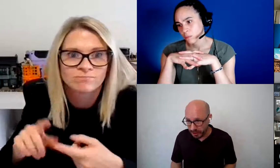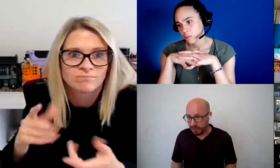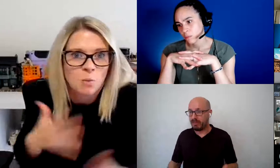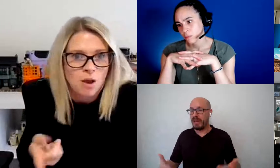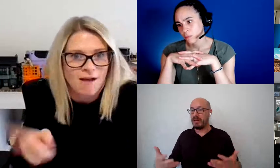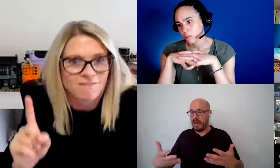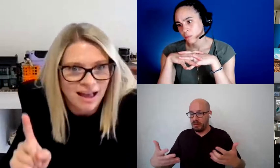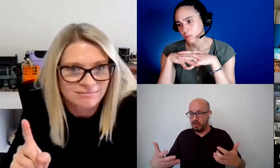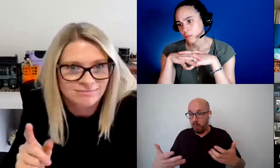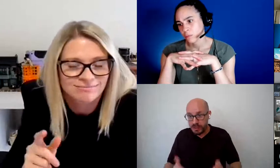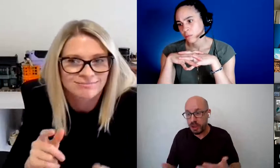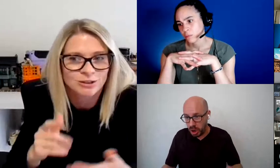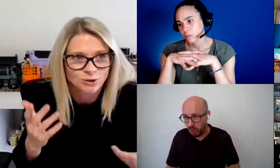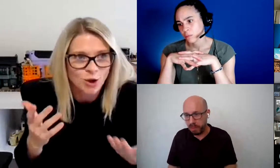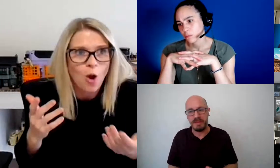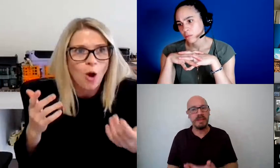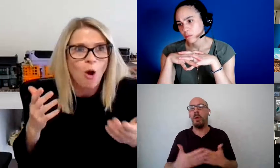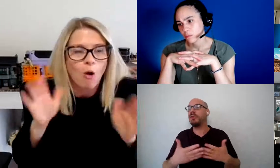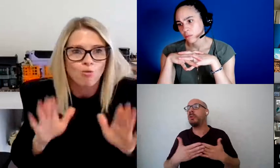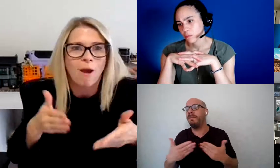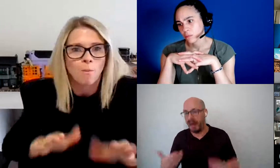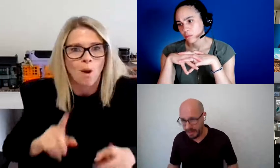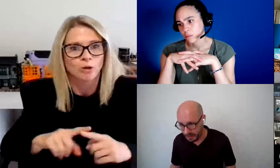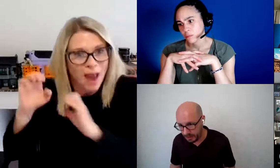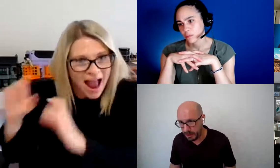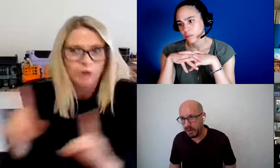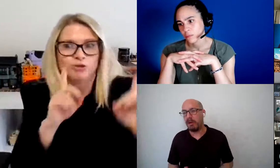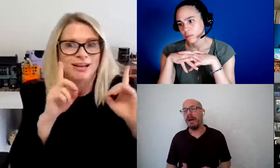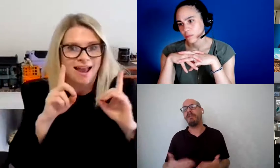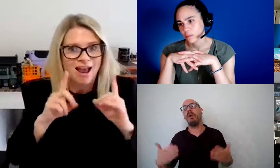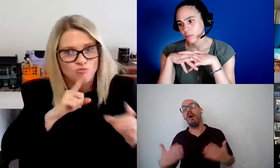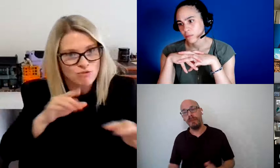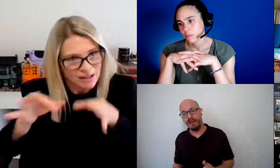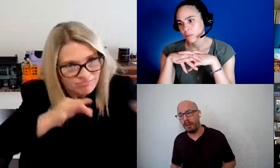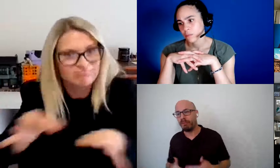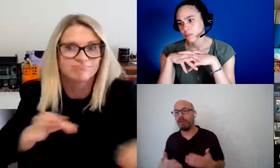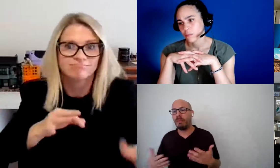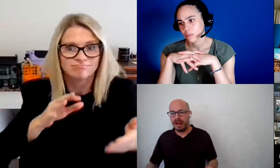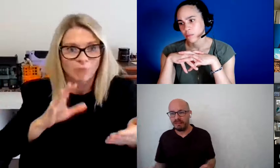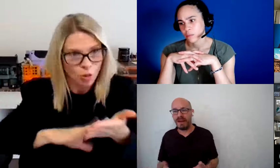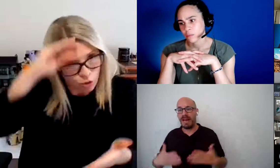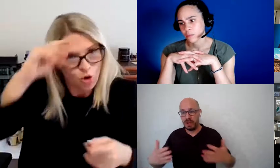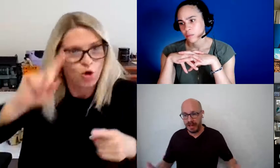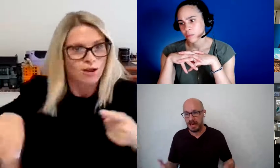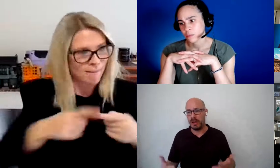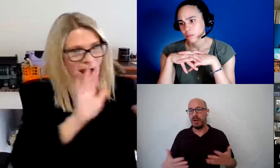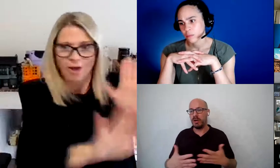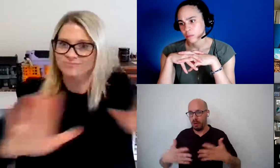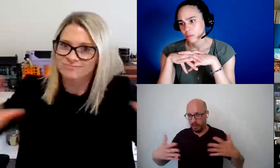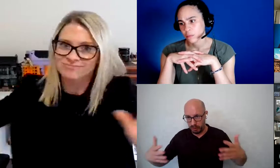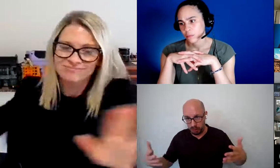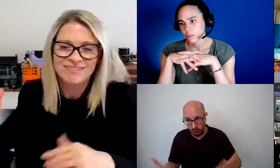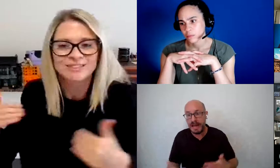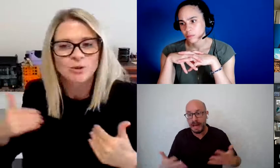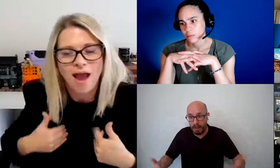questions. They want to know, but they don't want to offend. Right? So oftentimes, great ways to educate, you know, learning